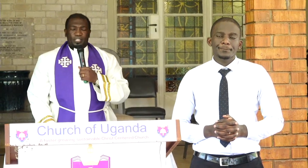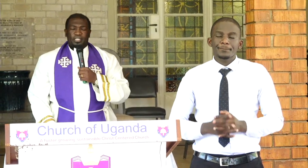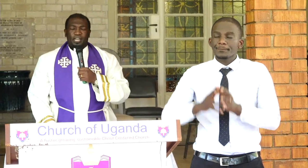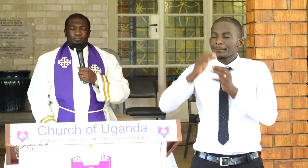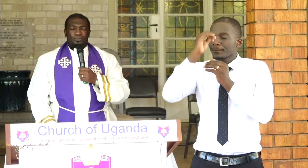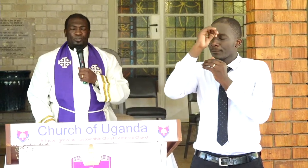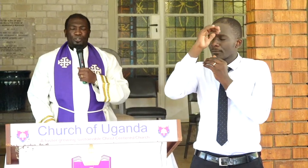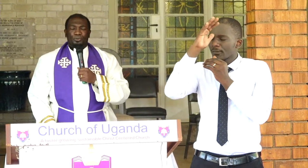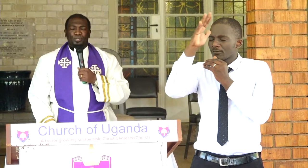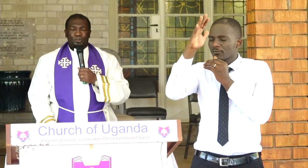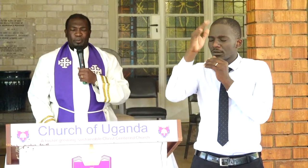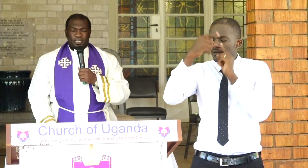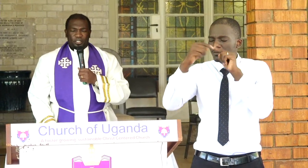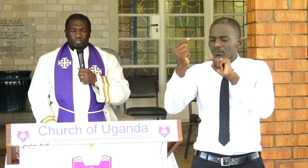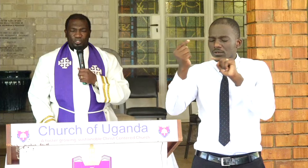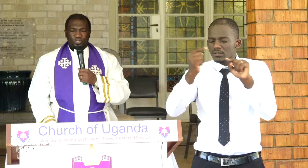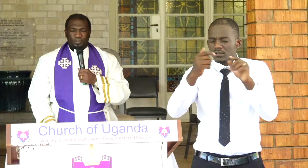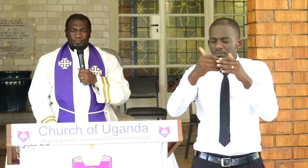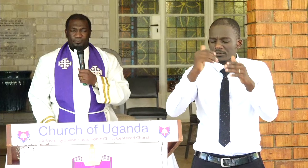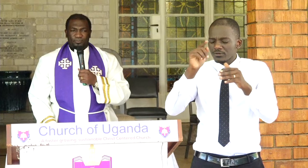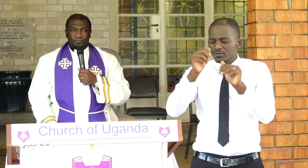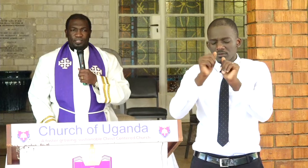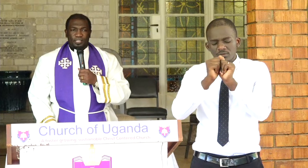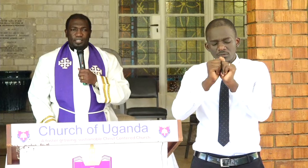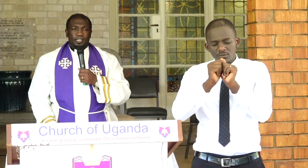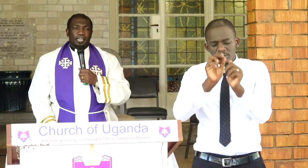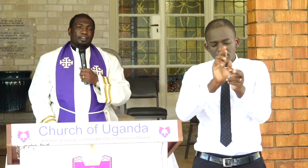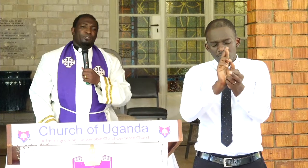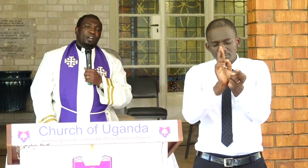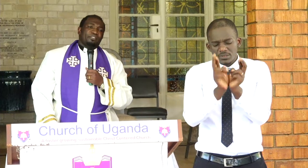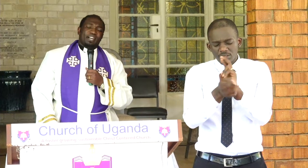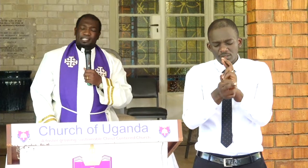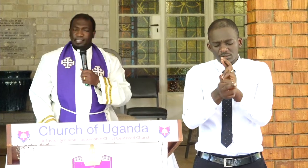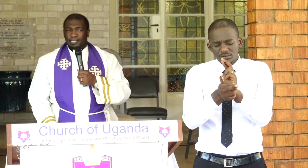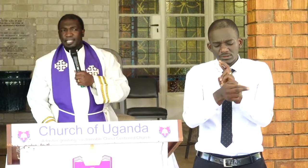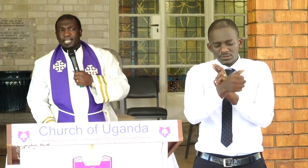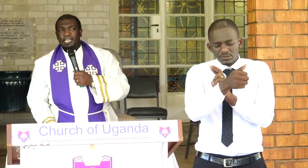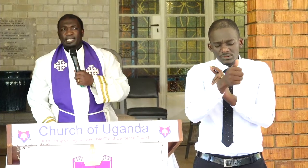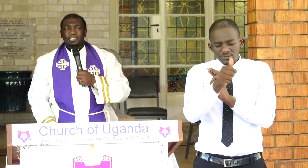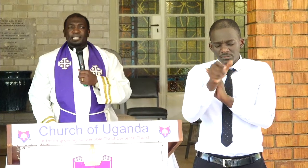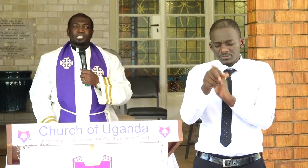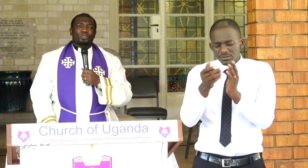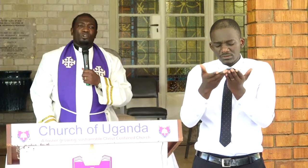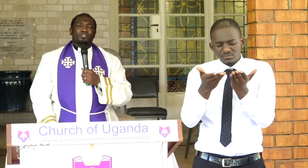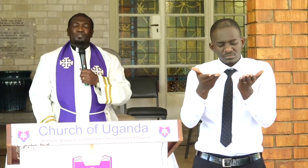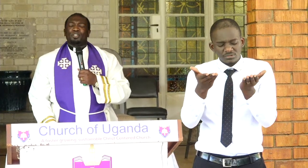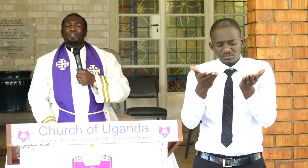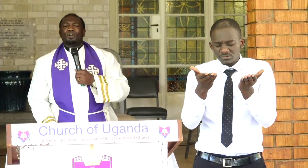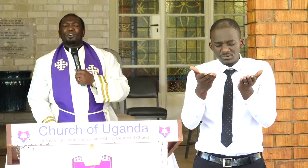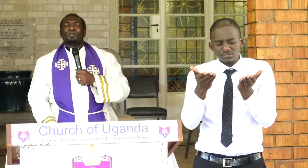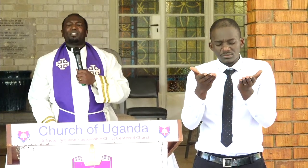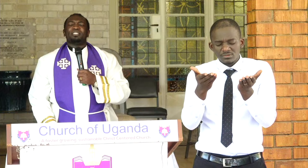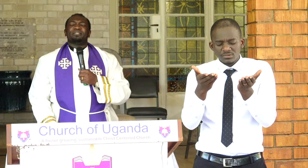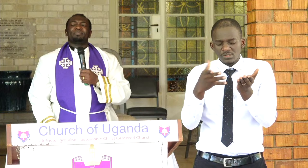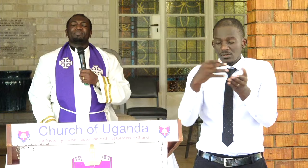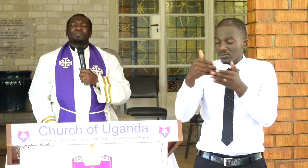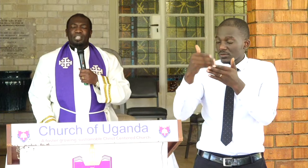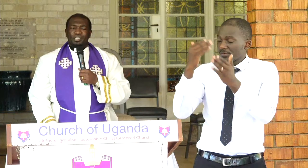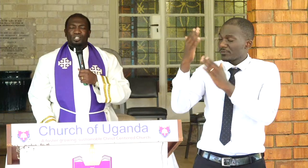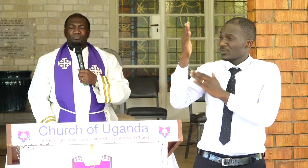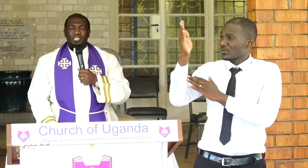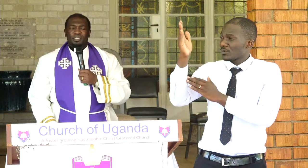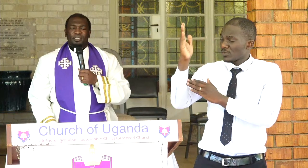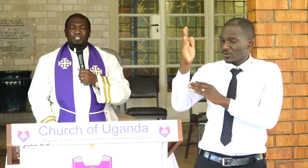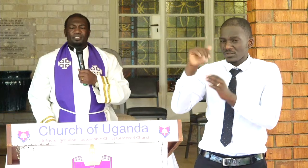Father, we come before you in repentance. Every one of us, just go before your God